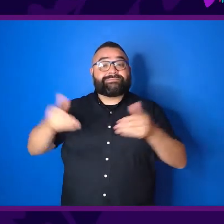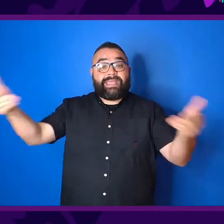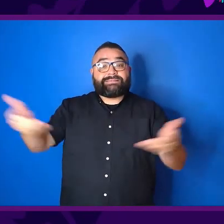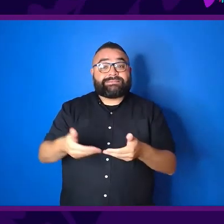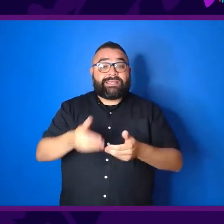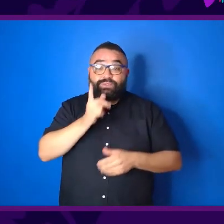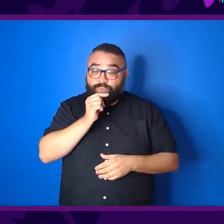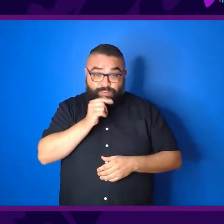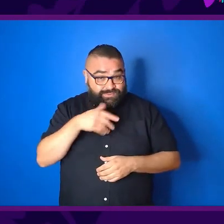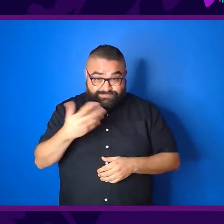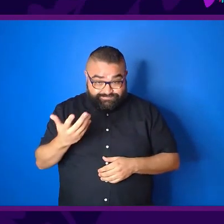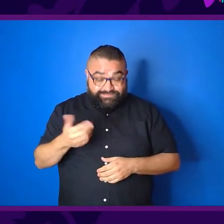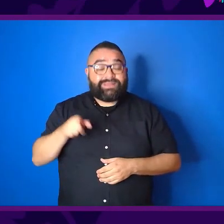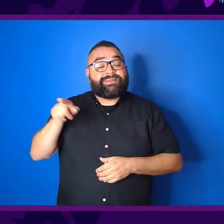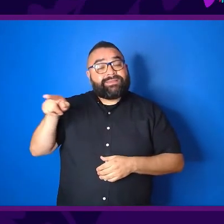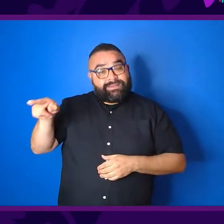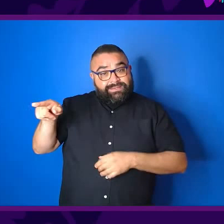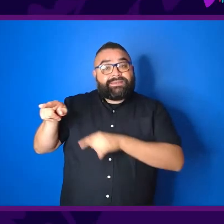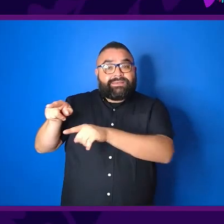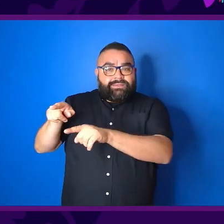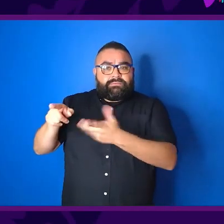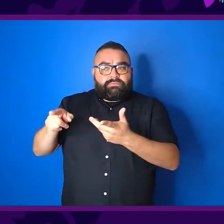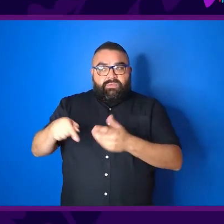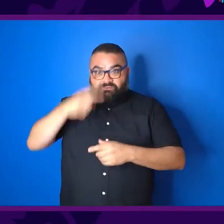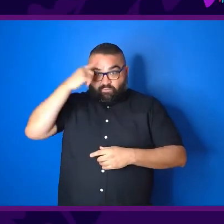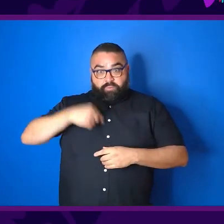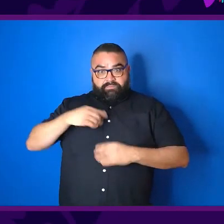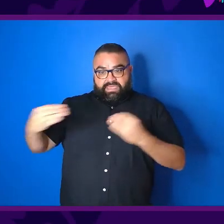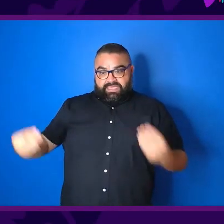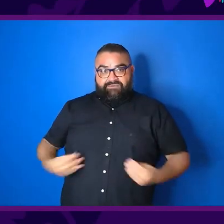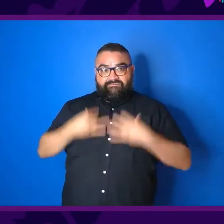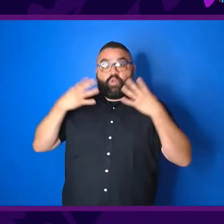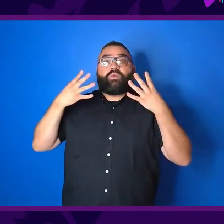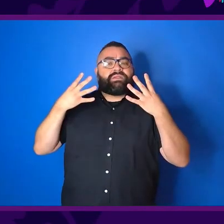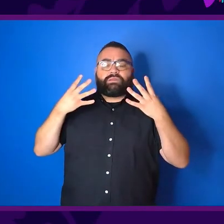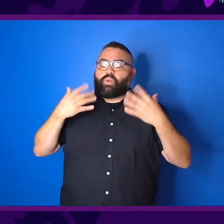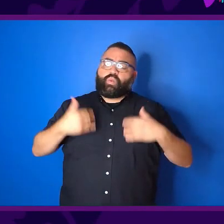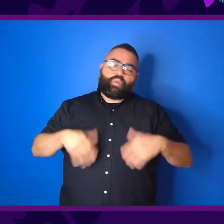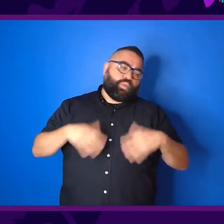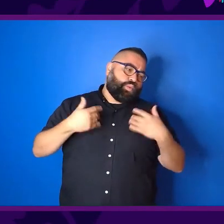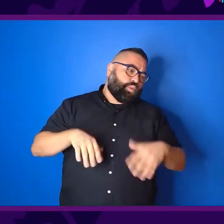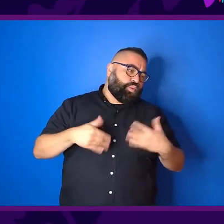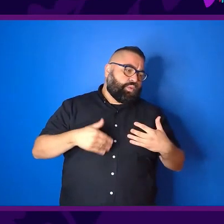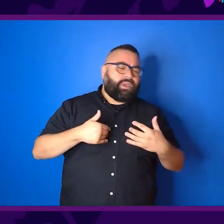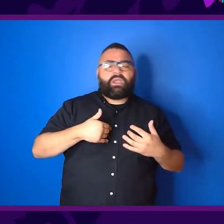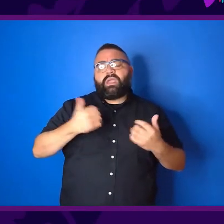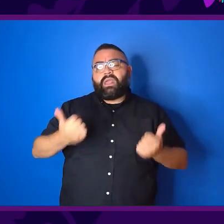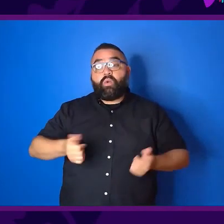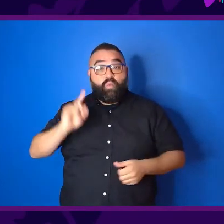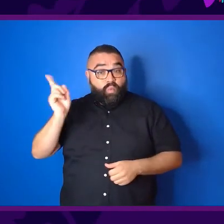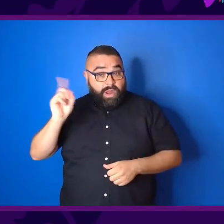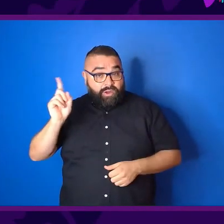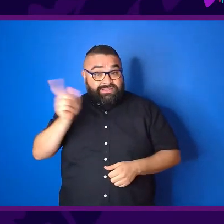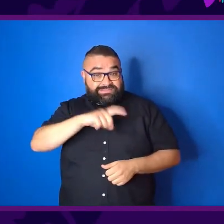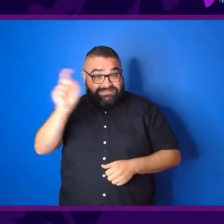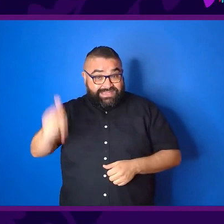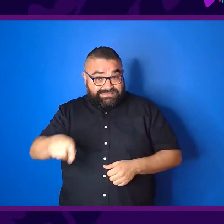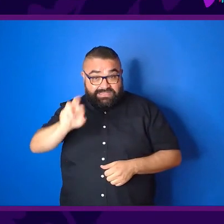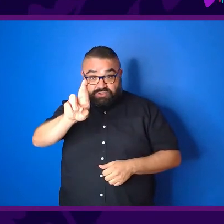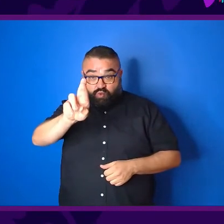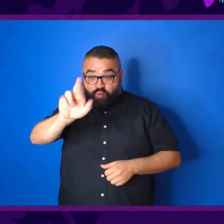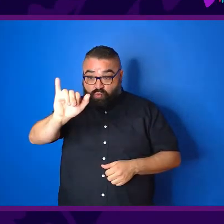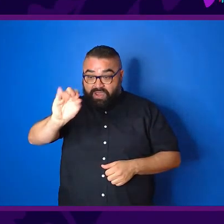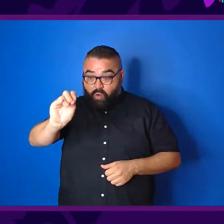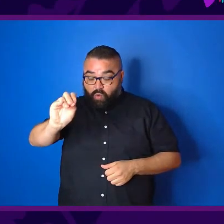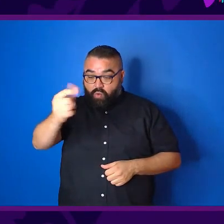me personally in becoming an actor. I grew up in South Texas in the Rio Grande Valley. This man came to visit my